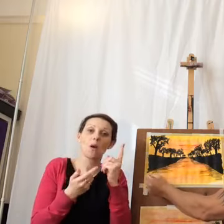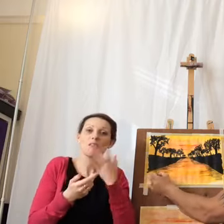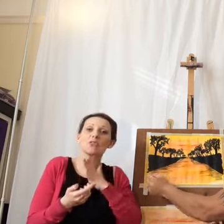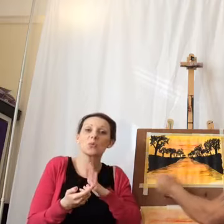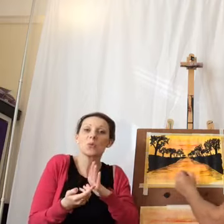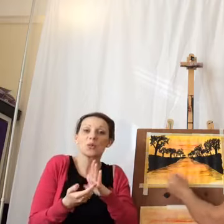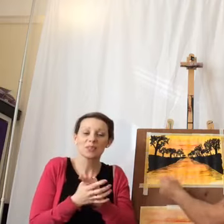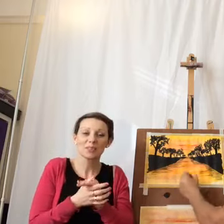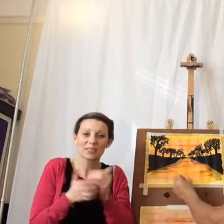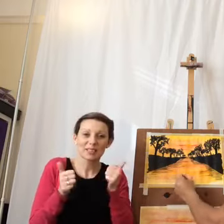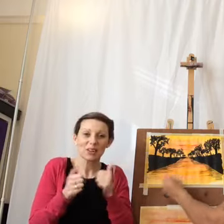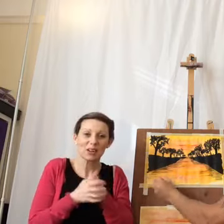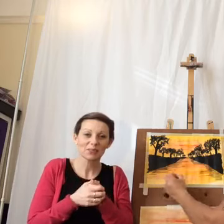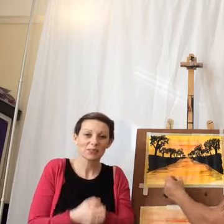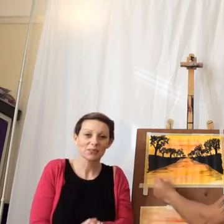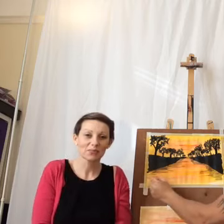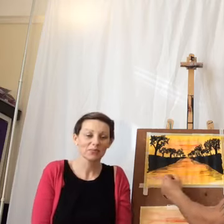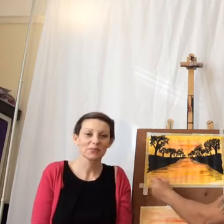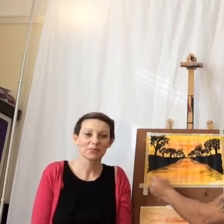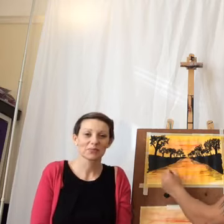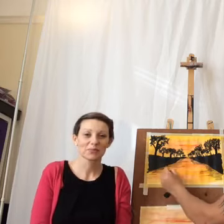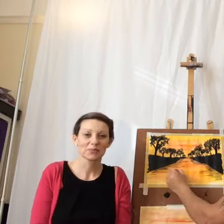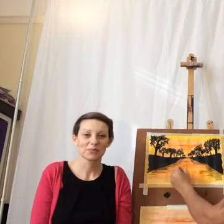It's all good fun.